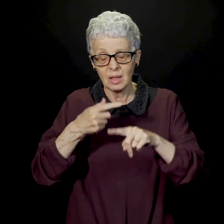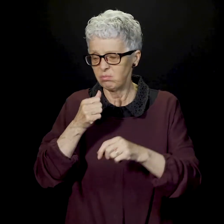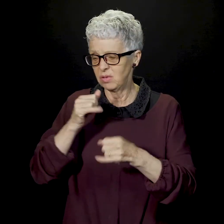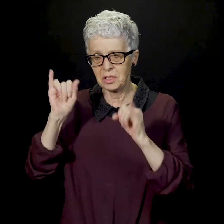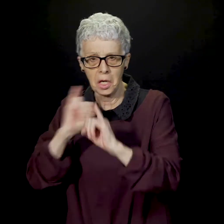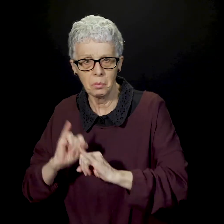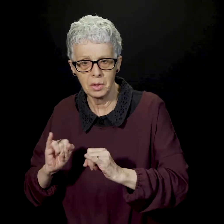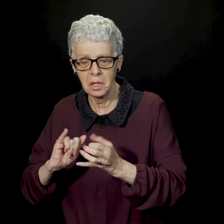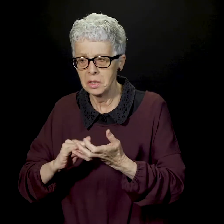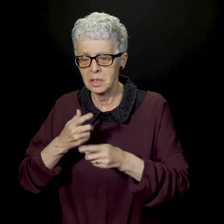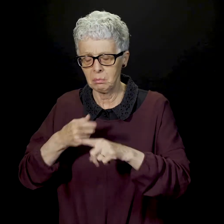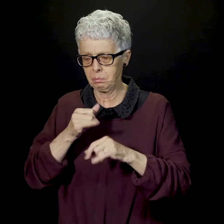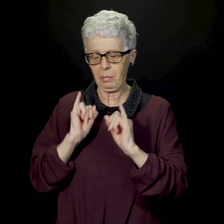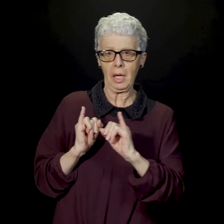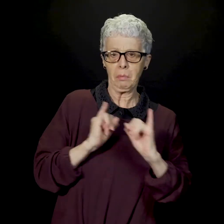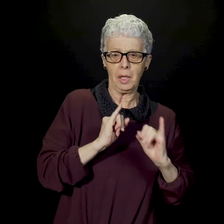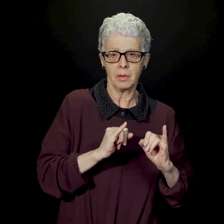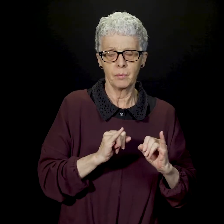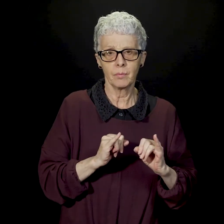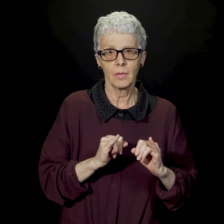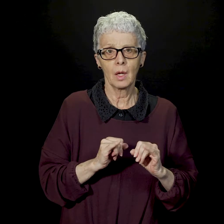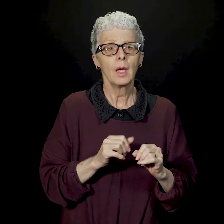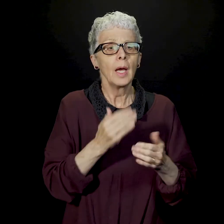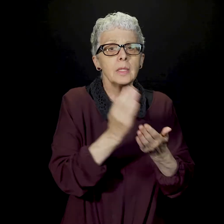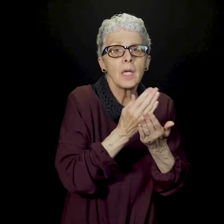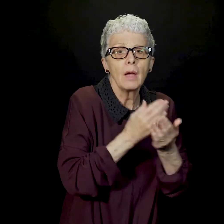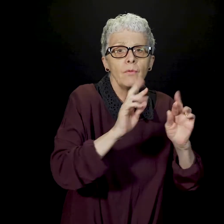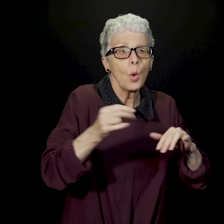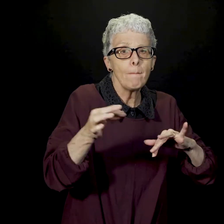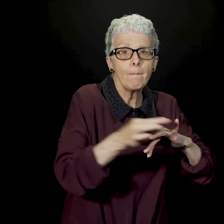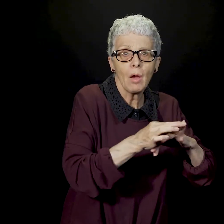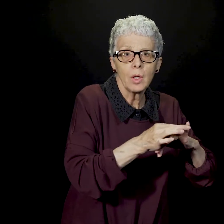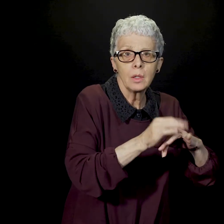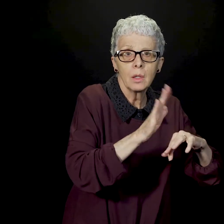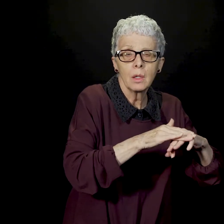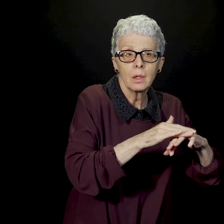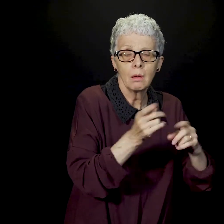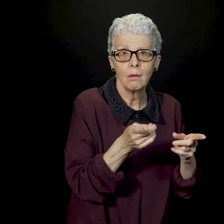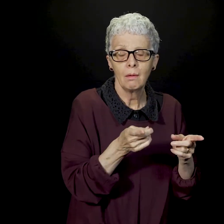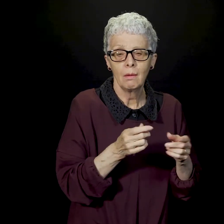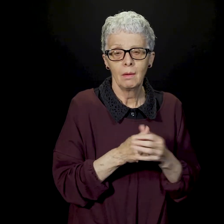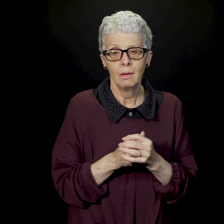awful, sex is disgusting, save it for marriage. Okay?